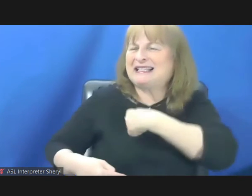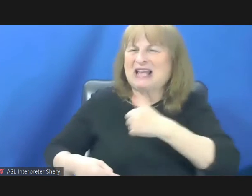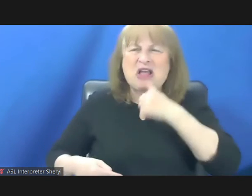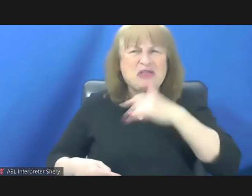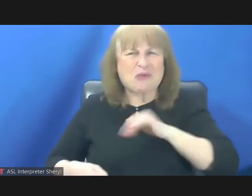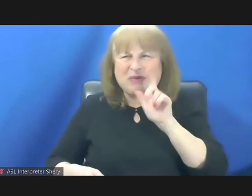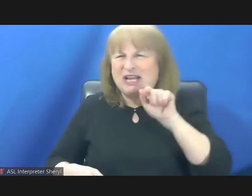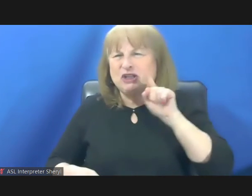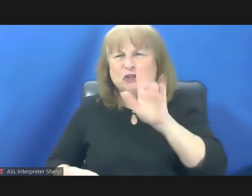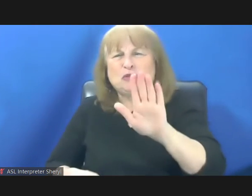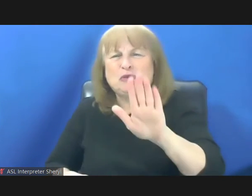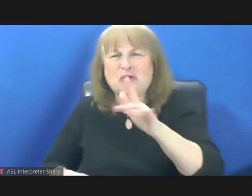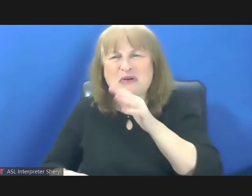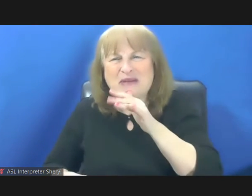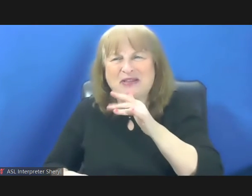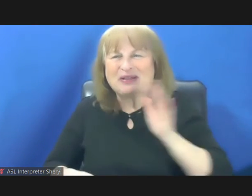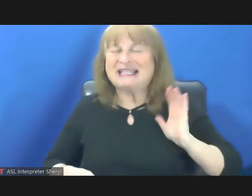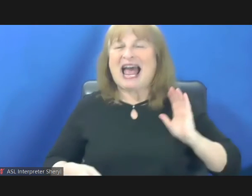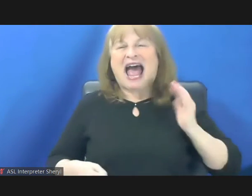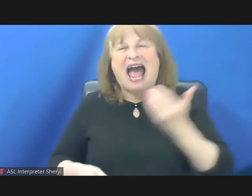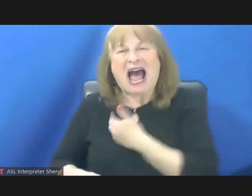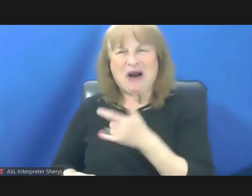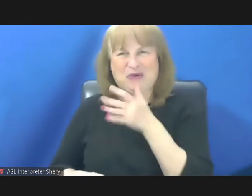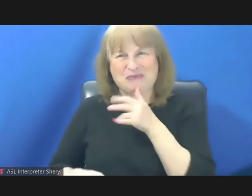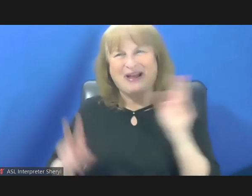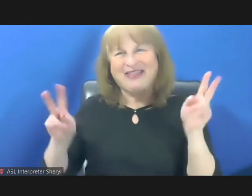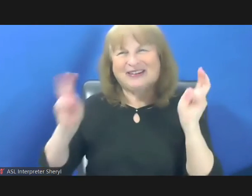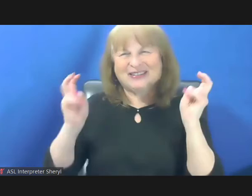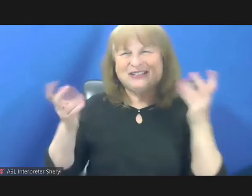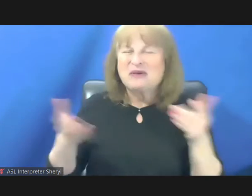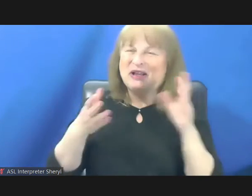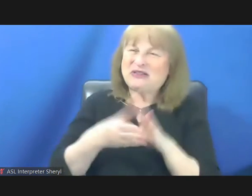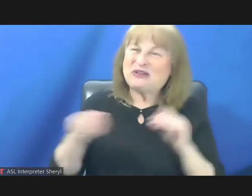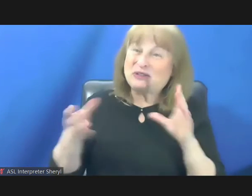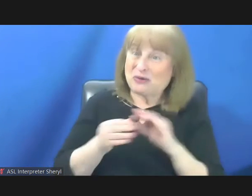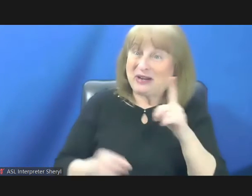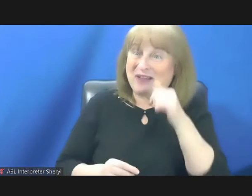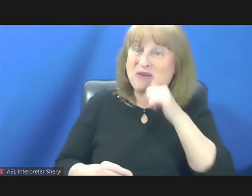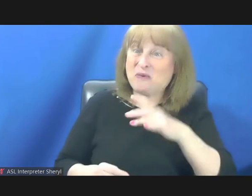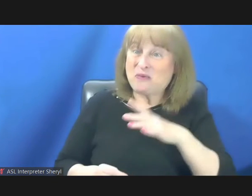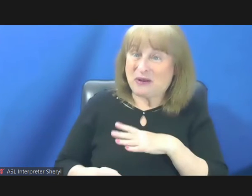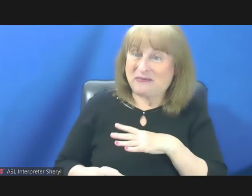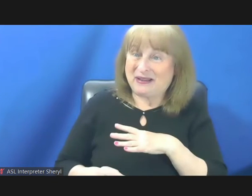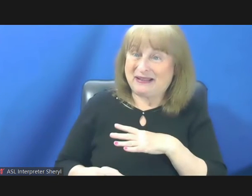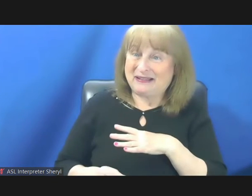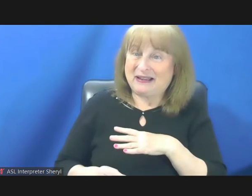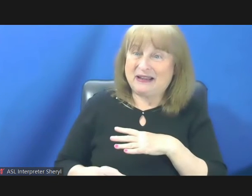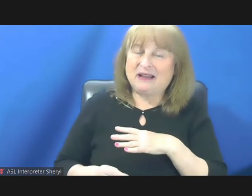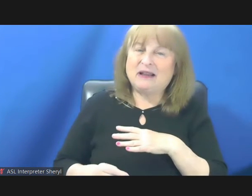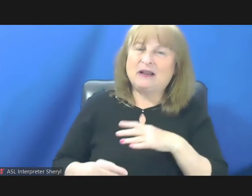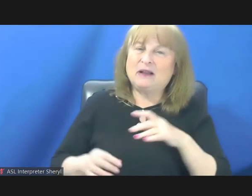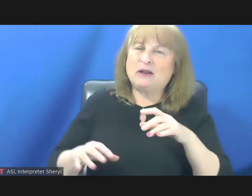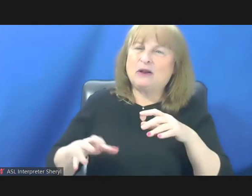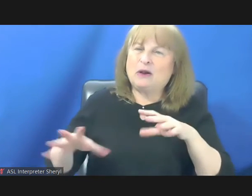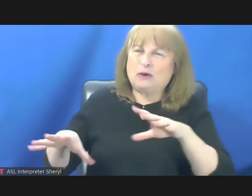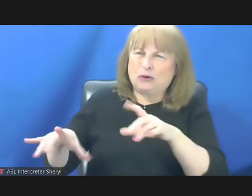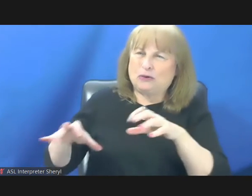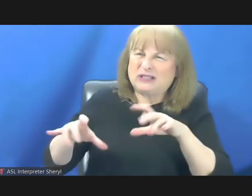your mother, it's our mother. So here is the story of a woman that gets appropriated